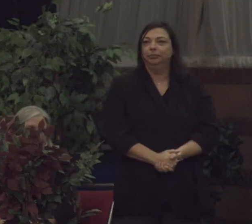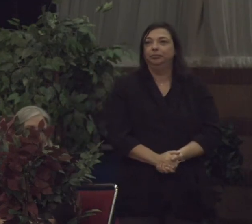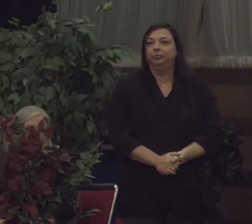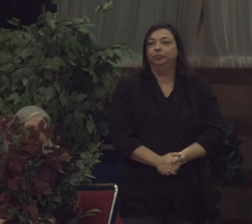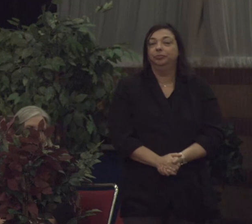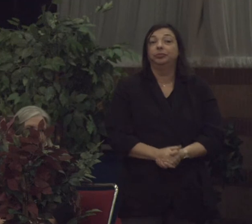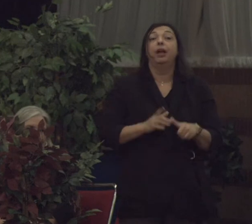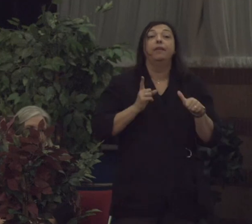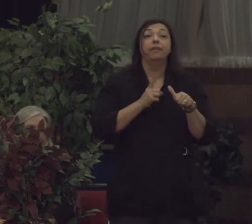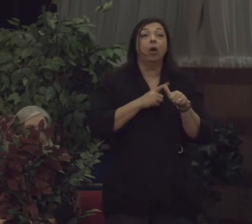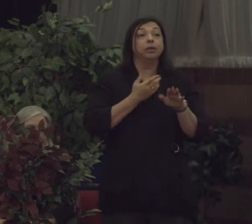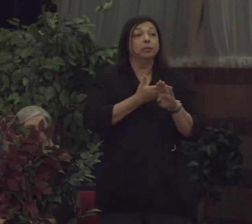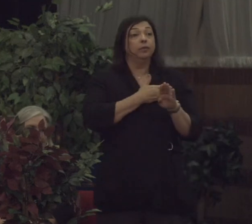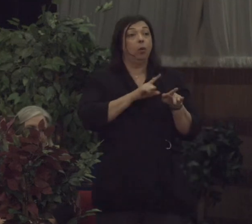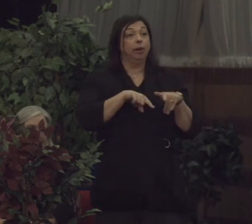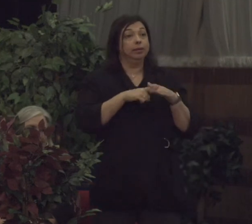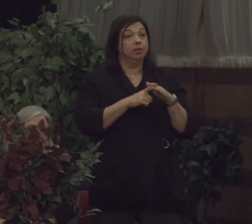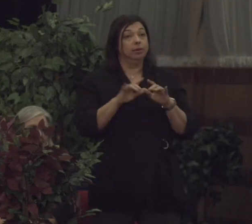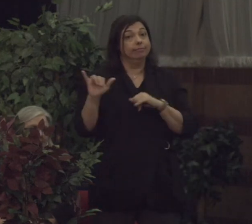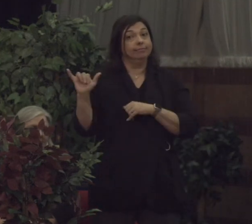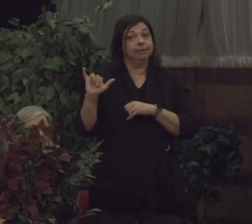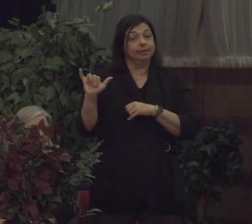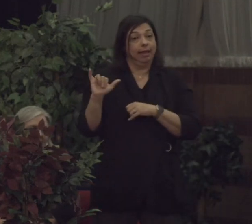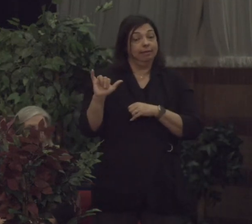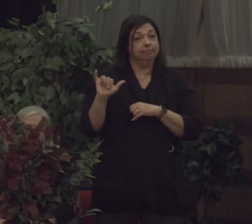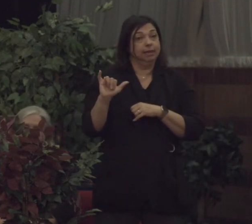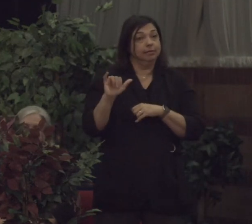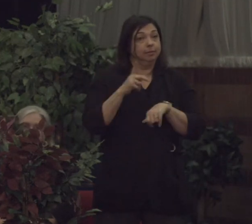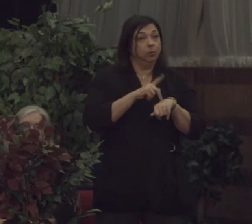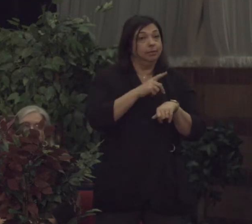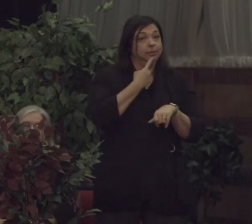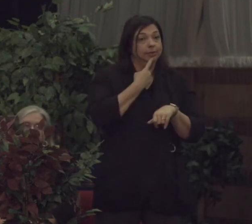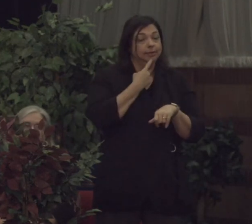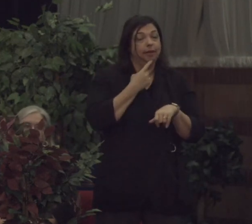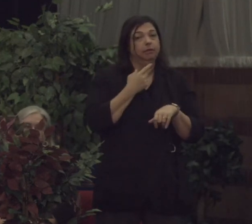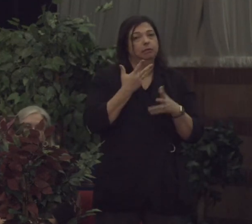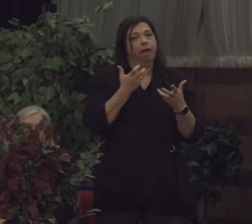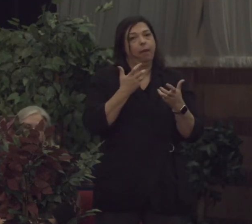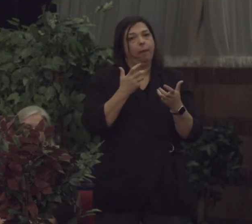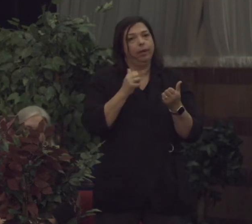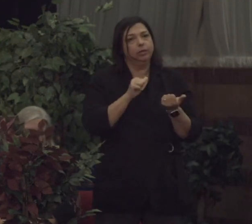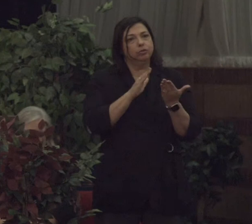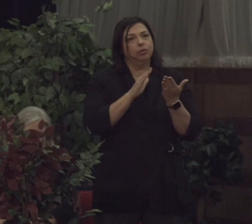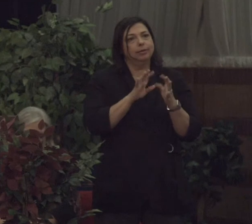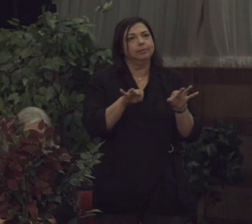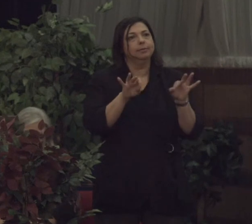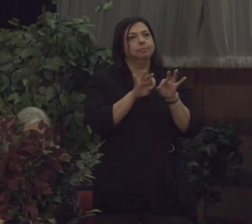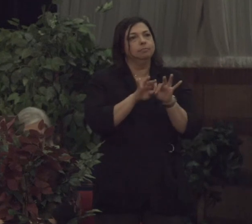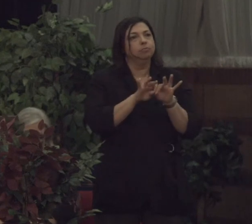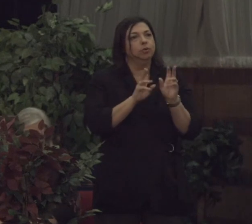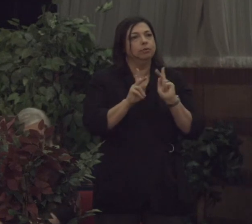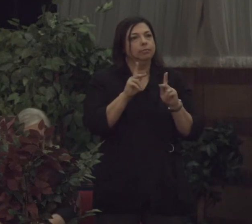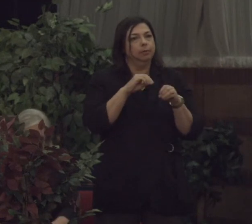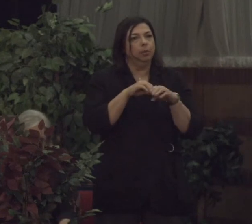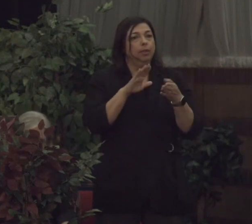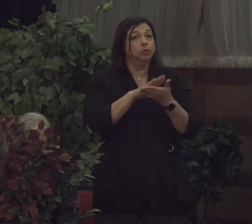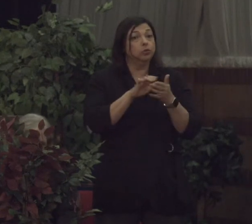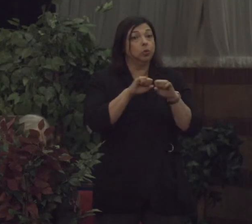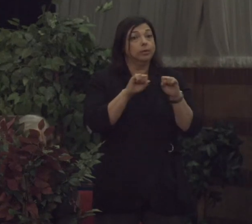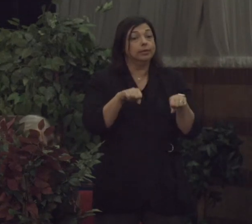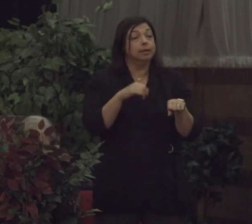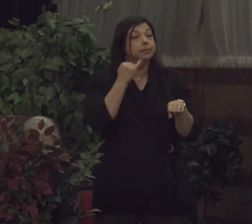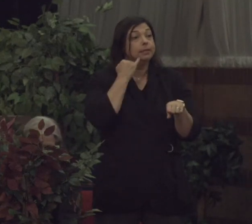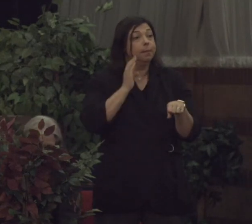So first, before I get started, much like Mr. Mater said, I'd first like to address some very important people in the school system. If you're a